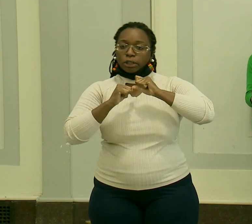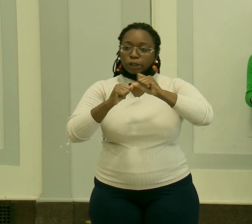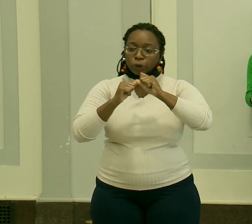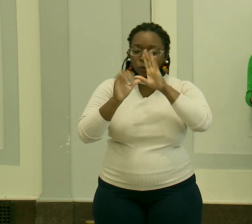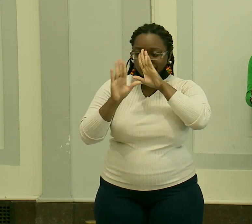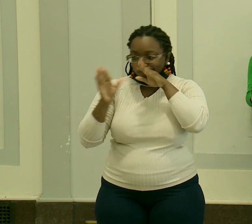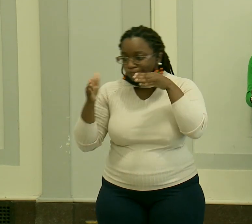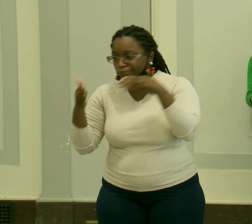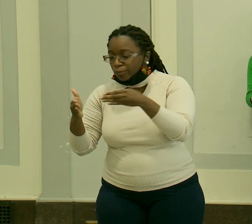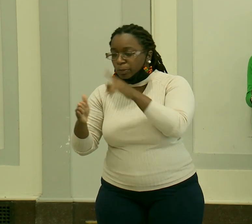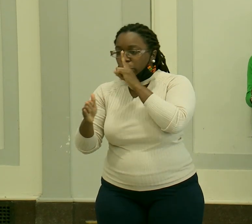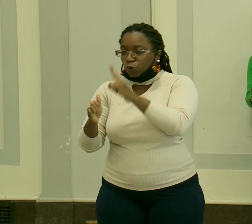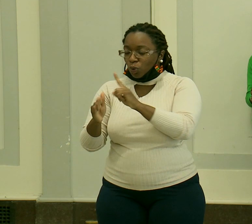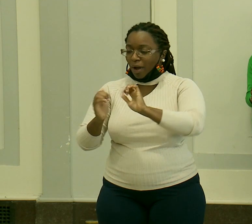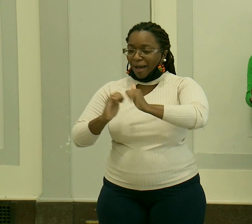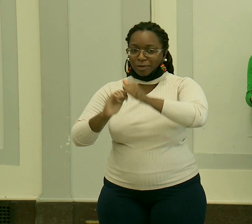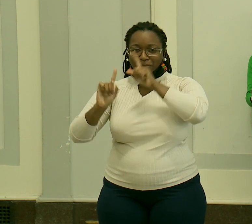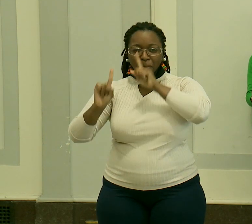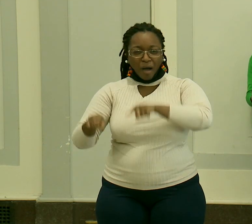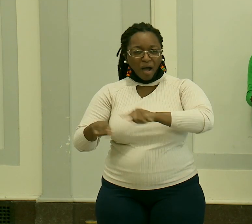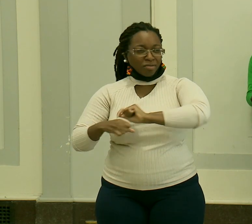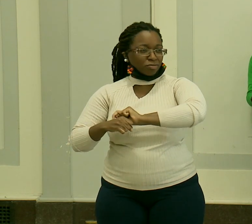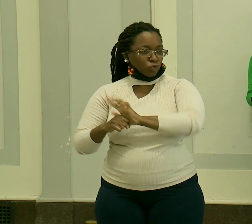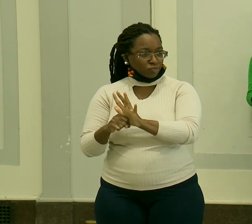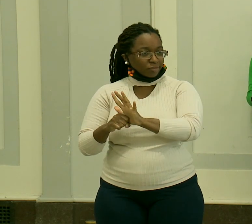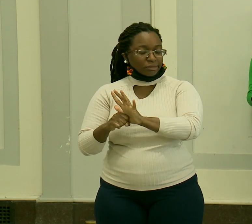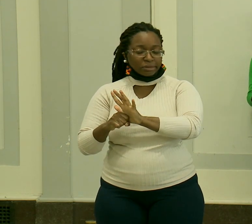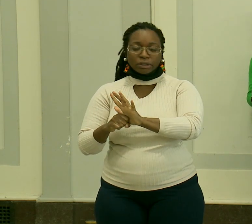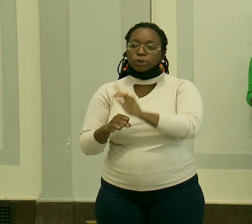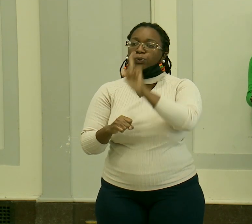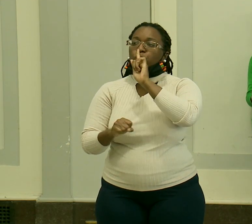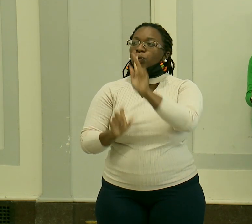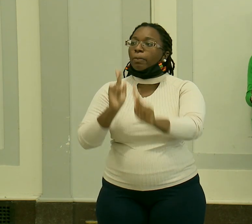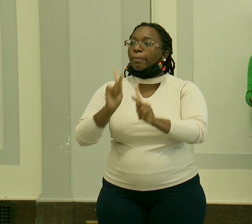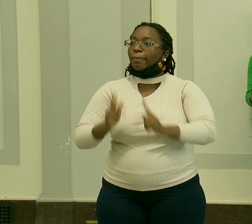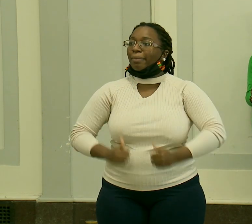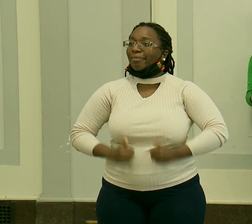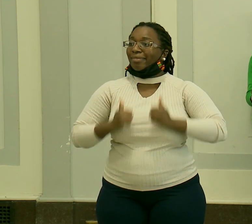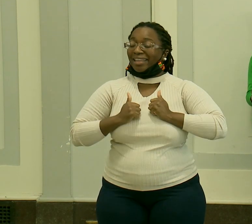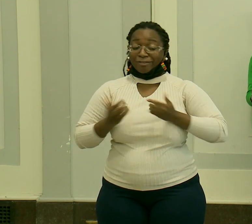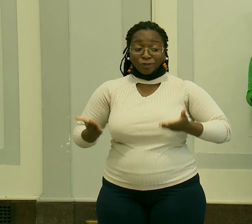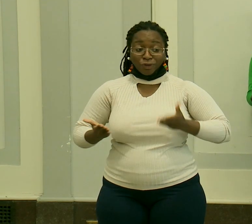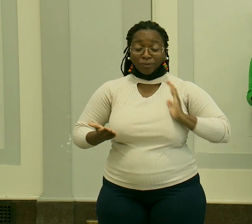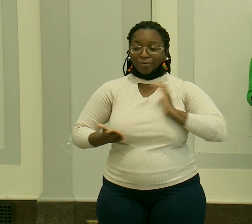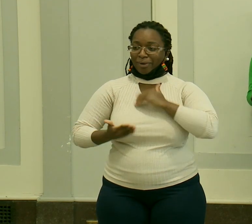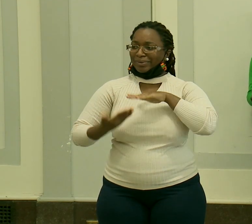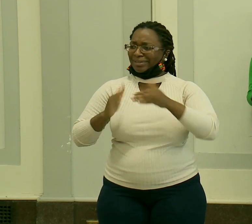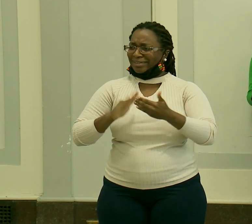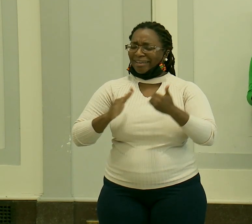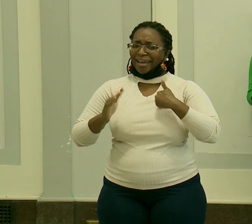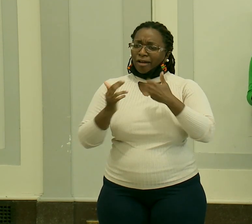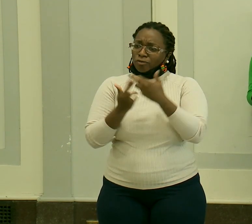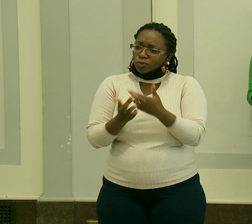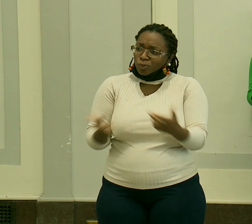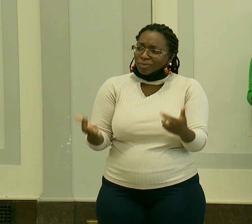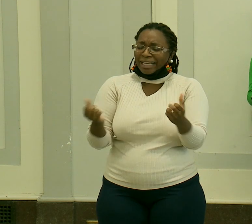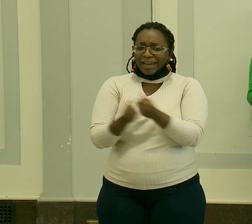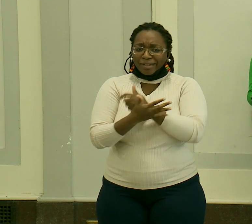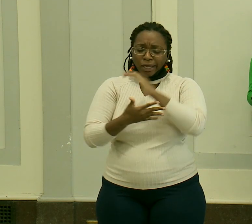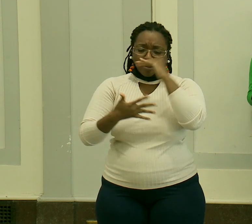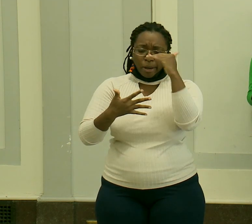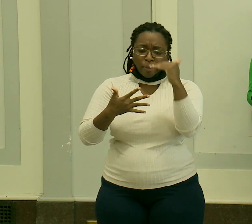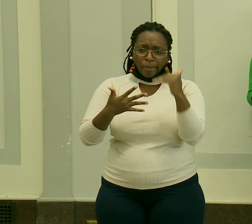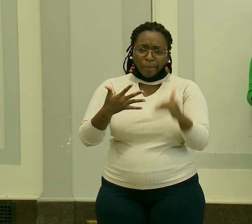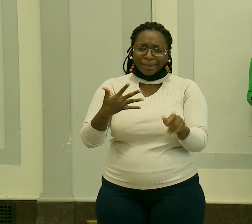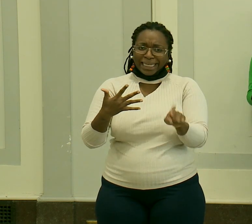scale up our response to this emergency to ensure residents of our city have the resources and support they need at